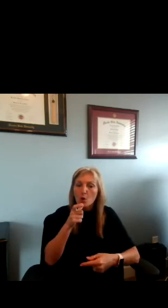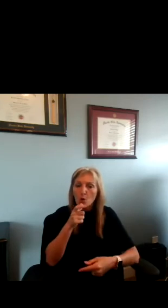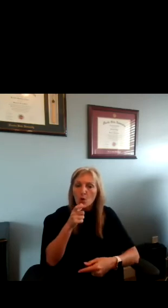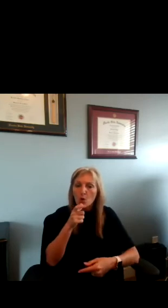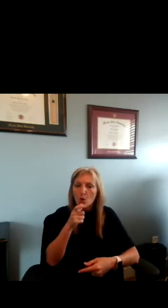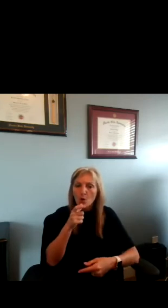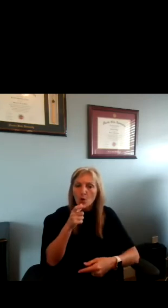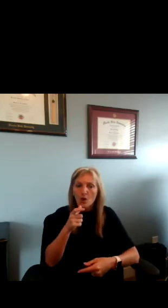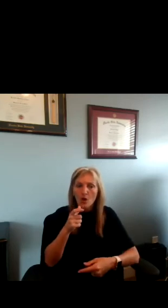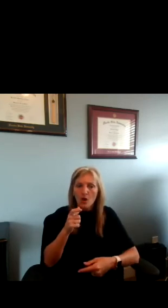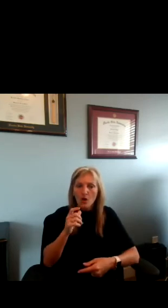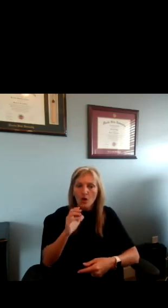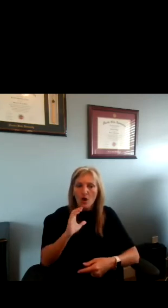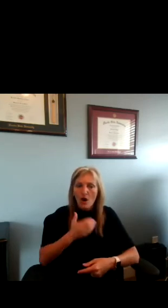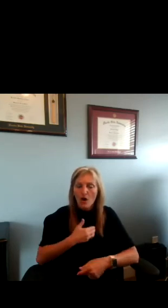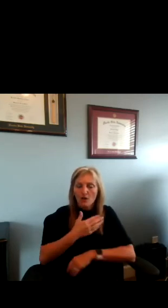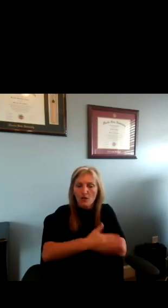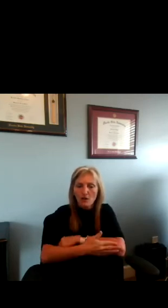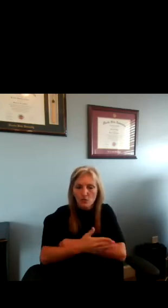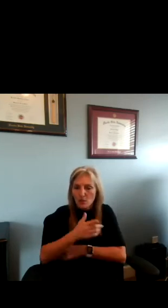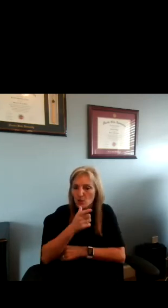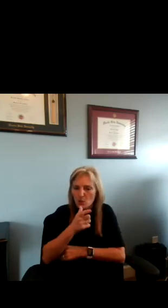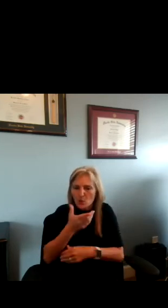are as a country,